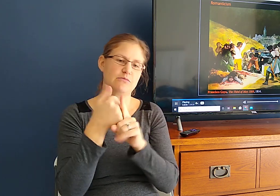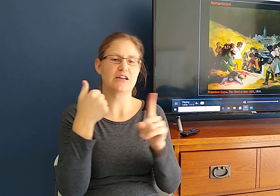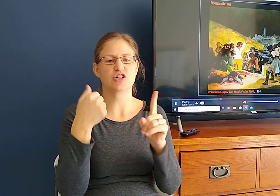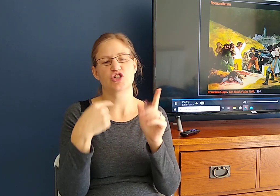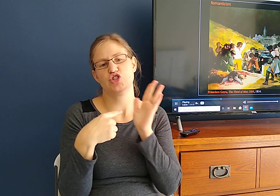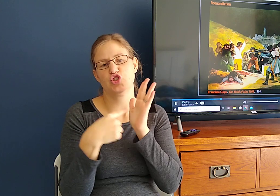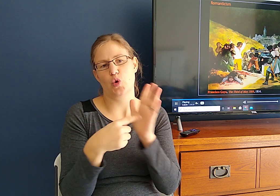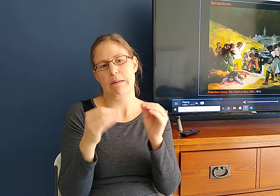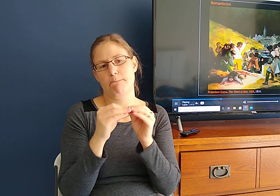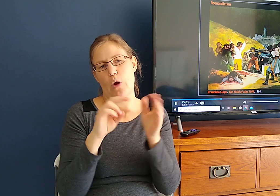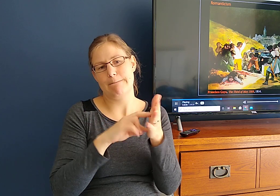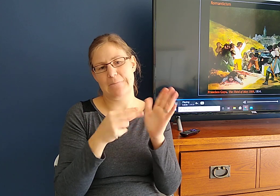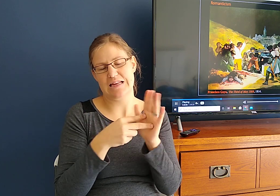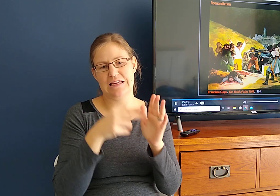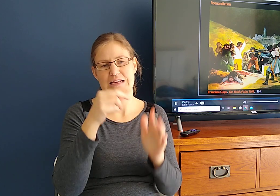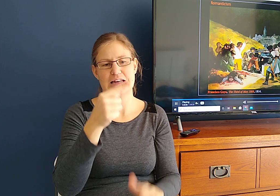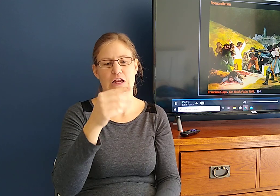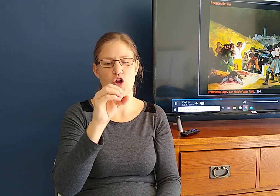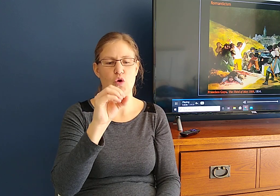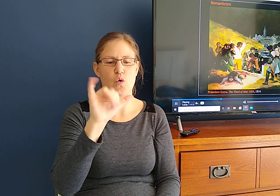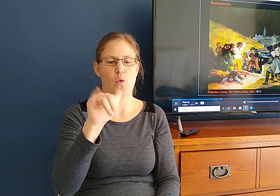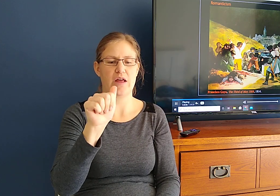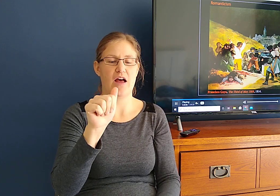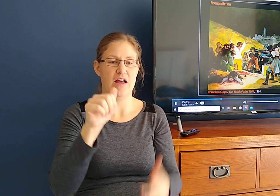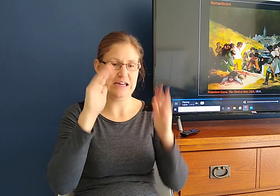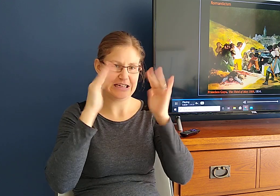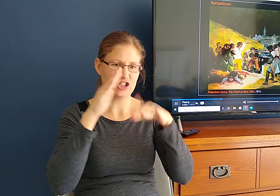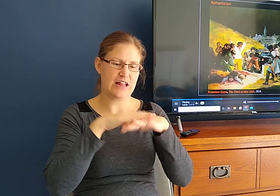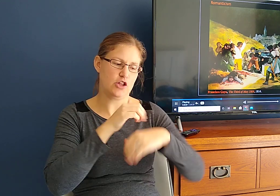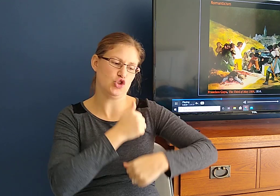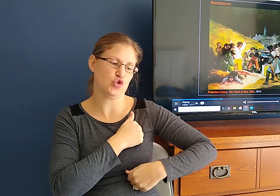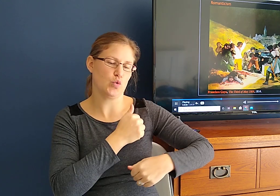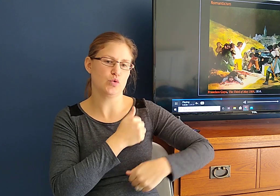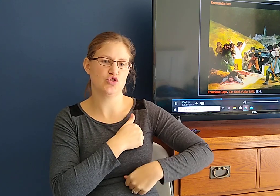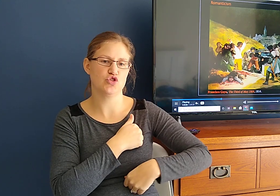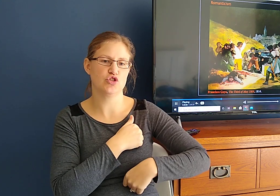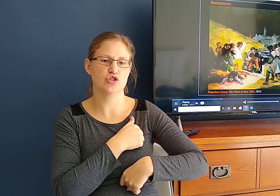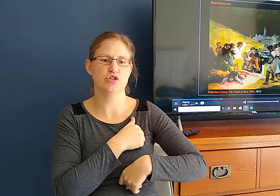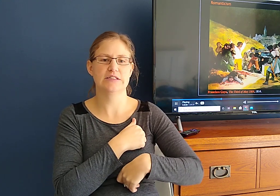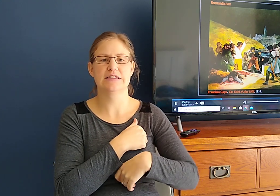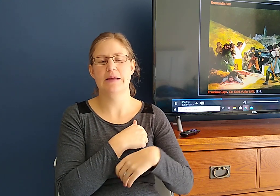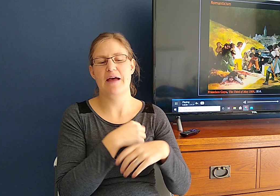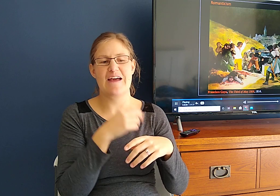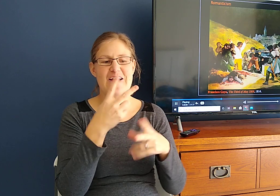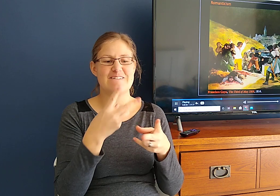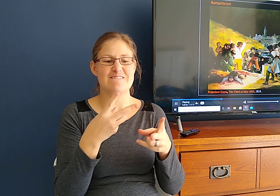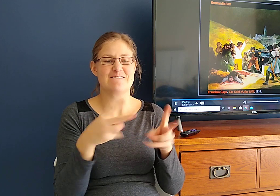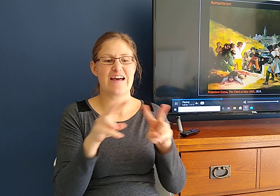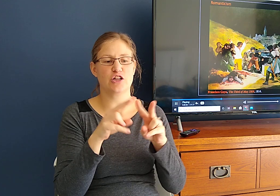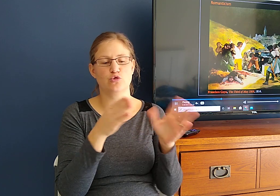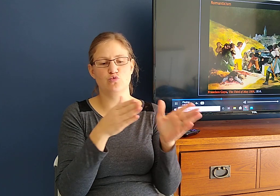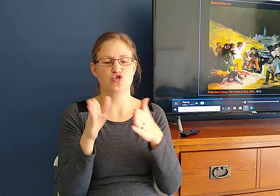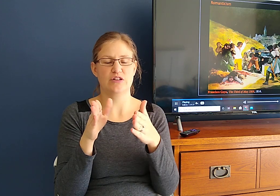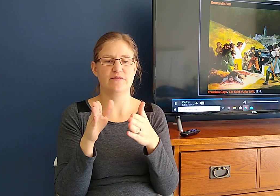meaning. Goya focuses attention on the soldiers by means of value shift that define a wedge-shaped